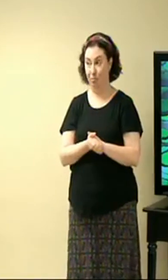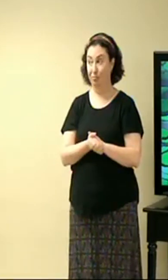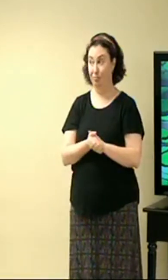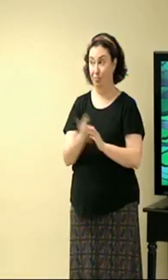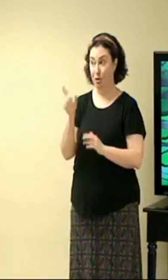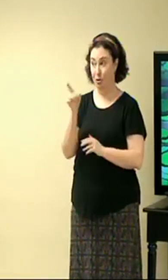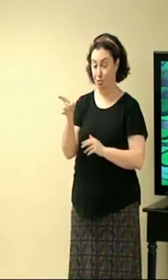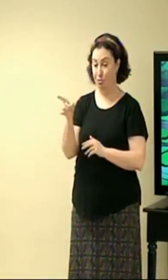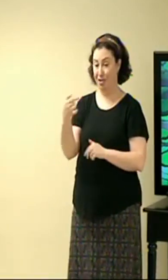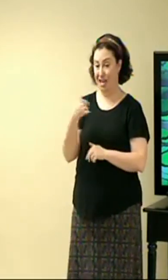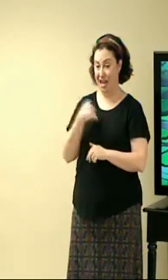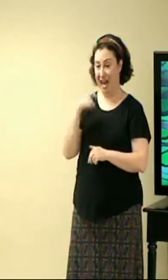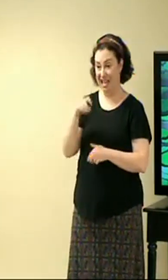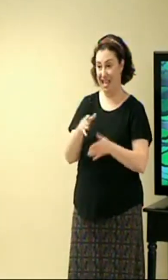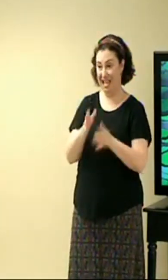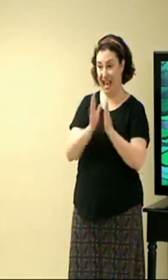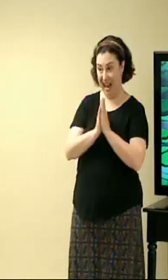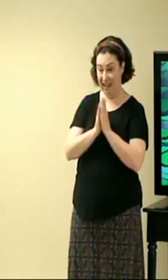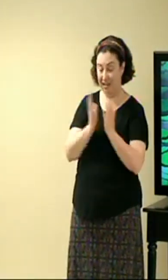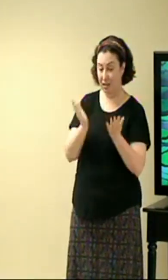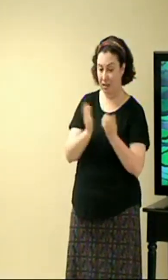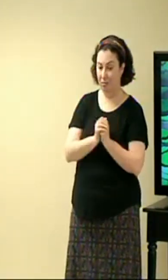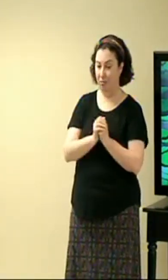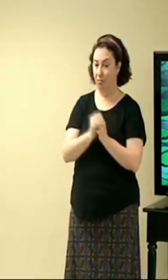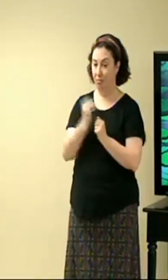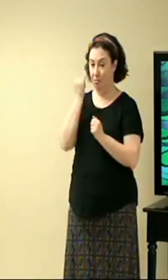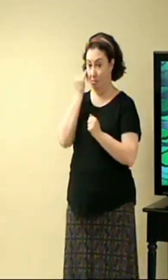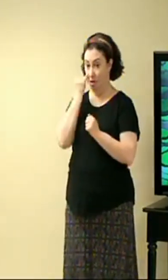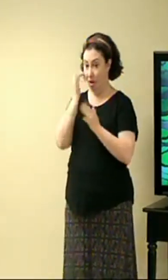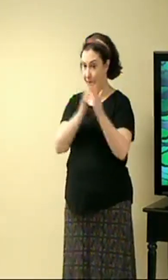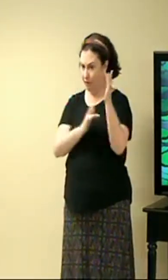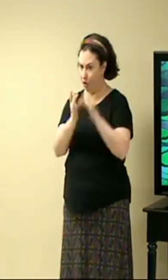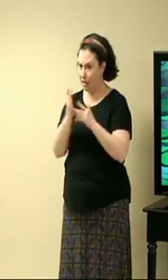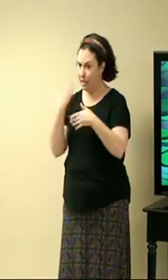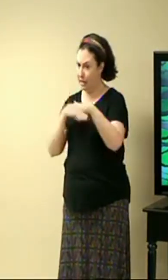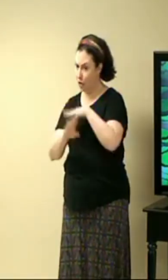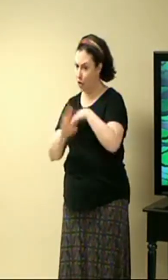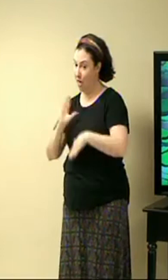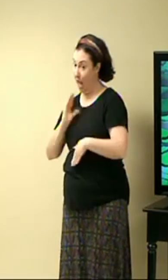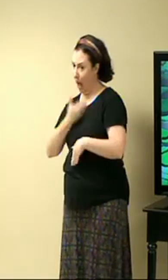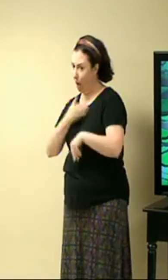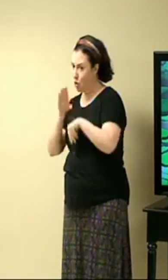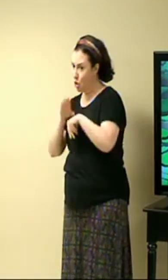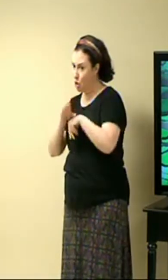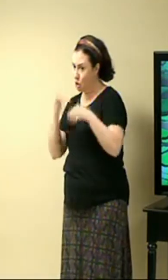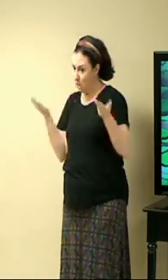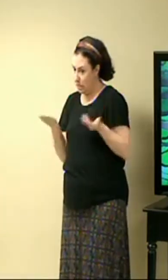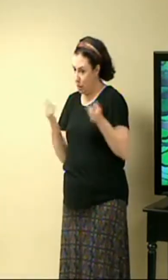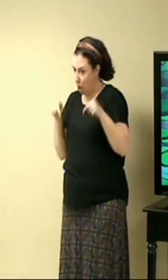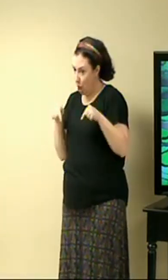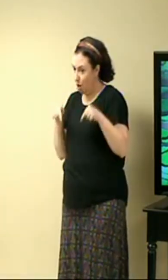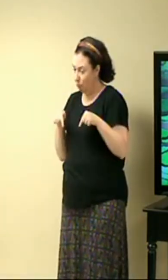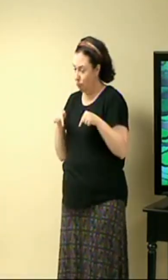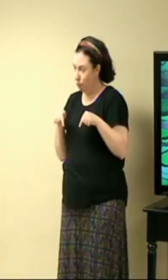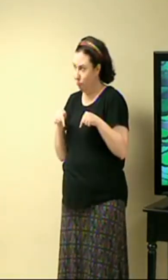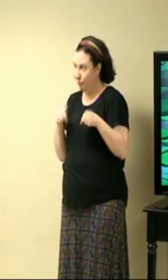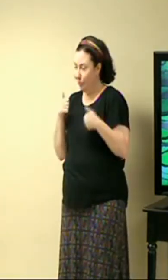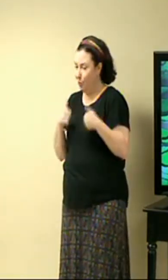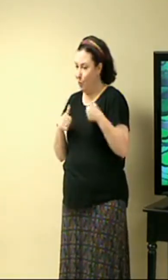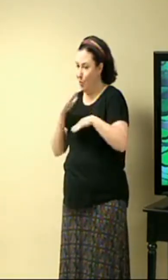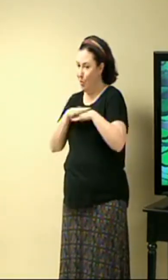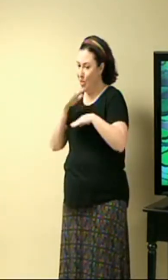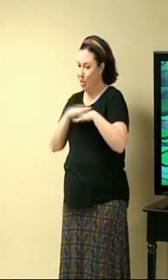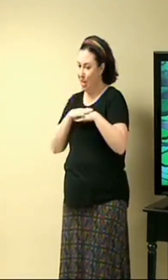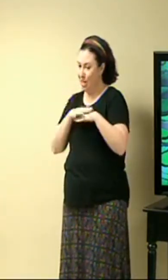have to ask is, if Jesus was to enter into one of our campuses, what tables would he overthrow? What things would